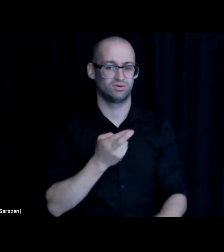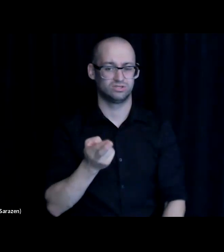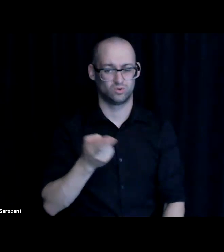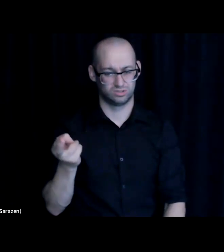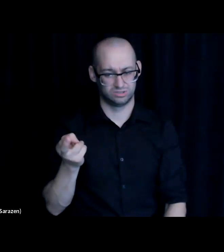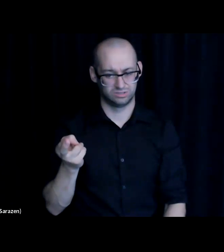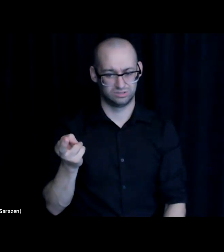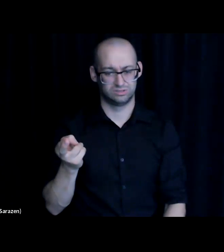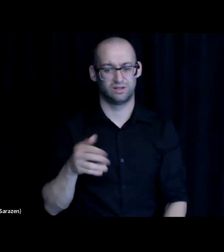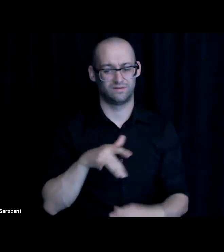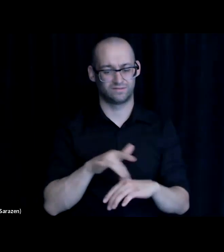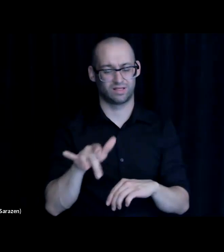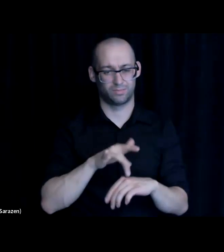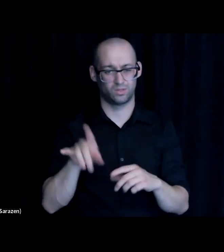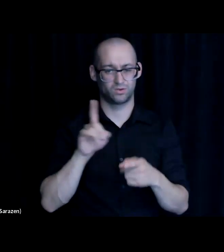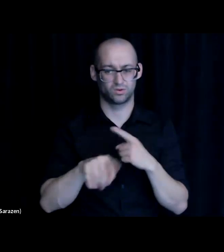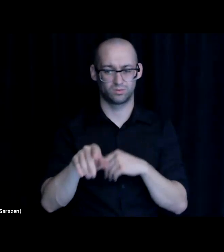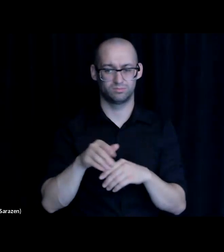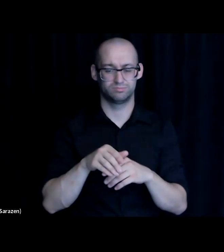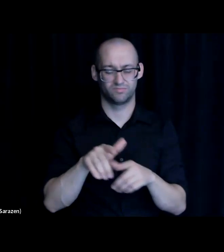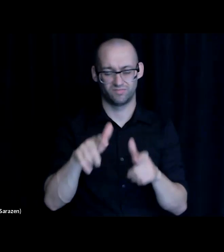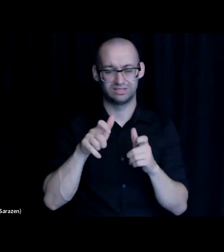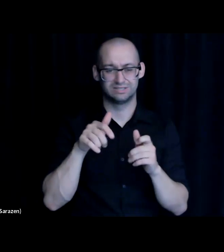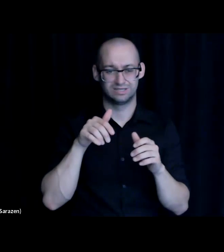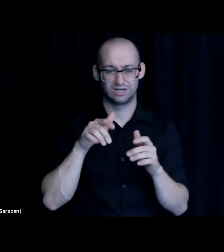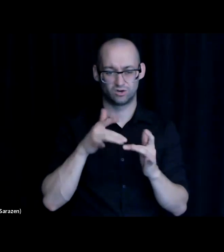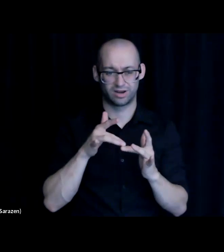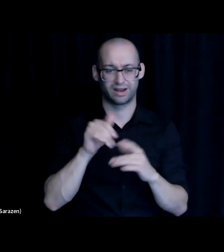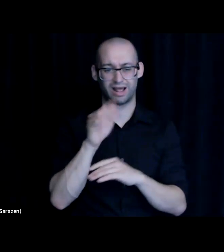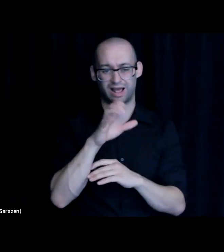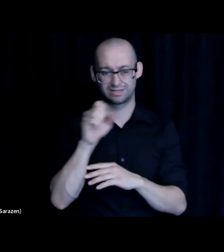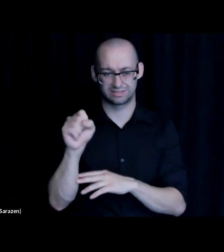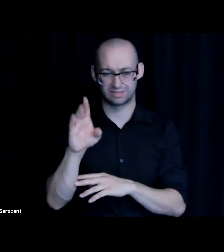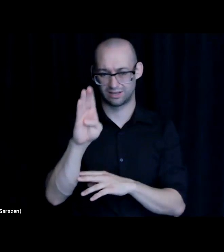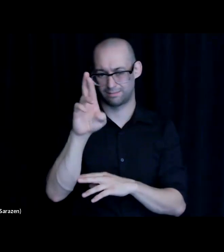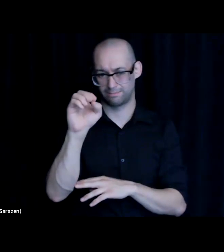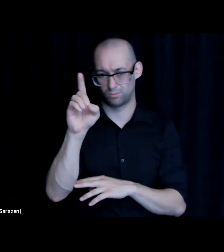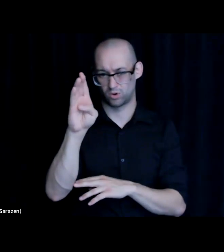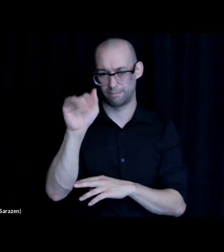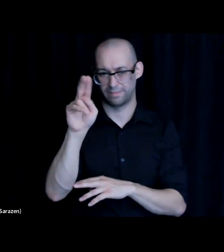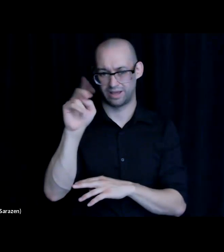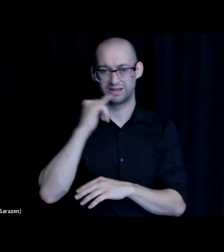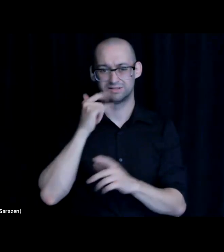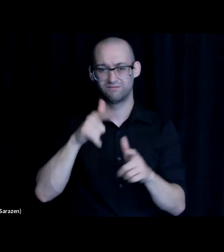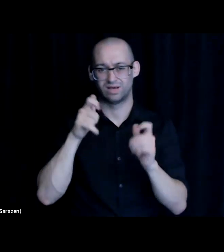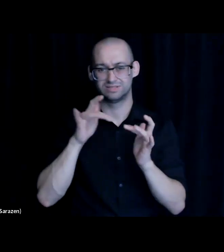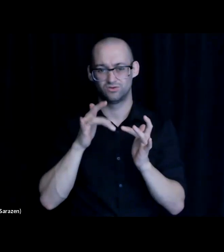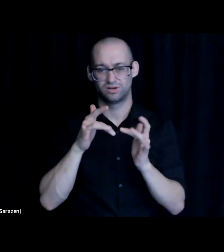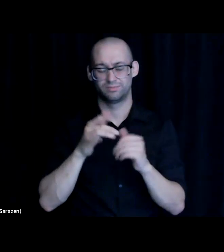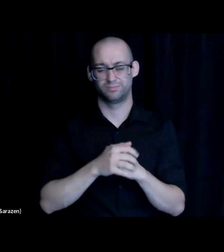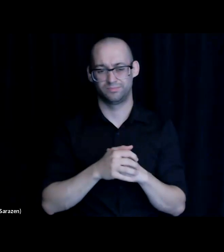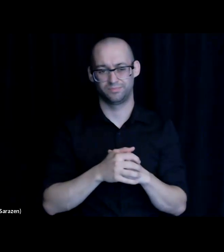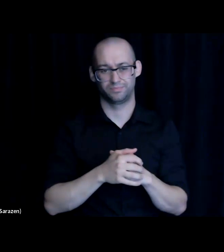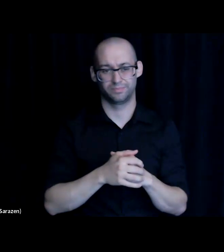through broadband access. We have about 55,000 people in our county. It's a fairly large diverse geographic